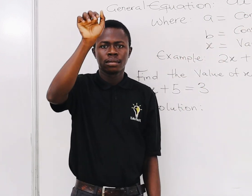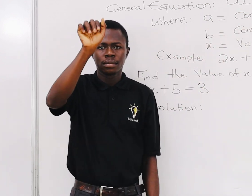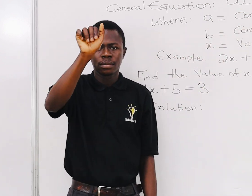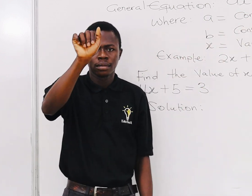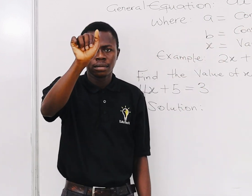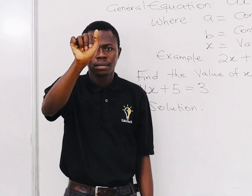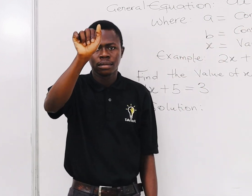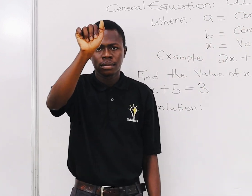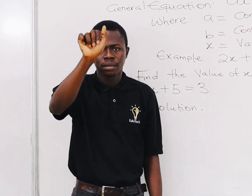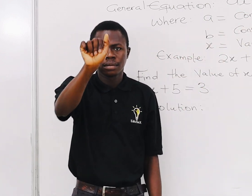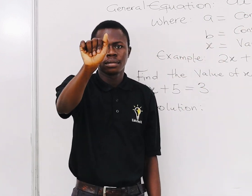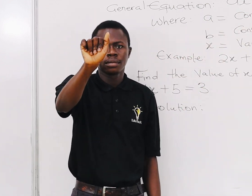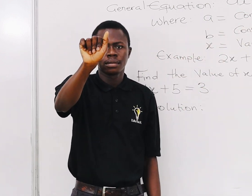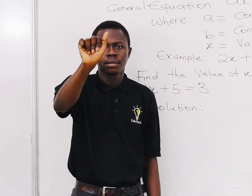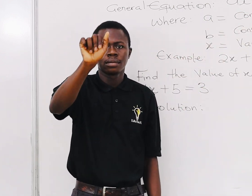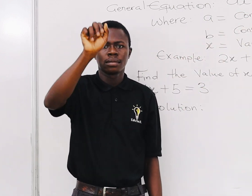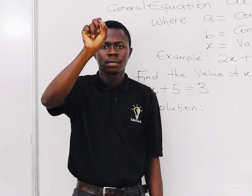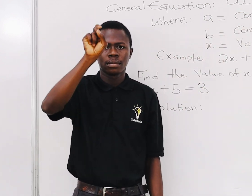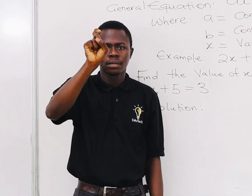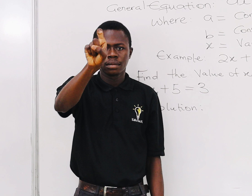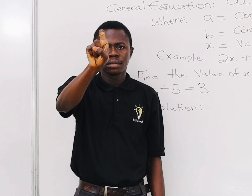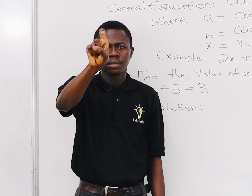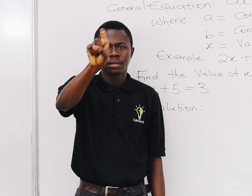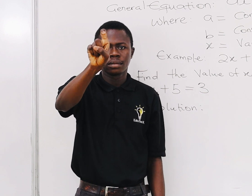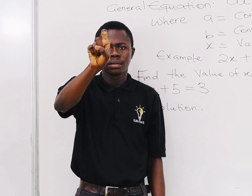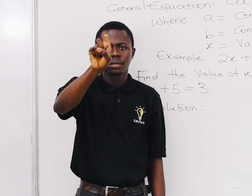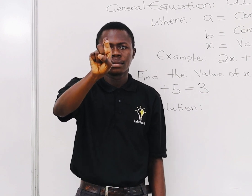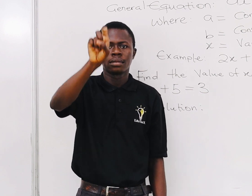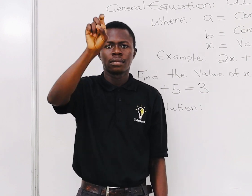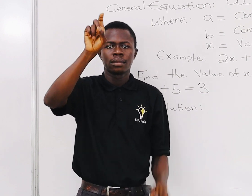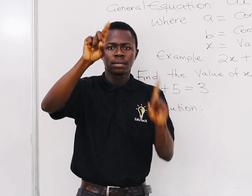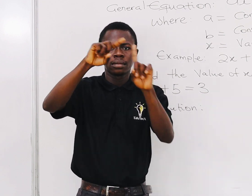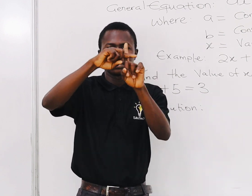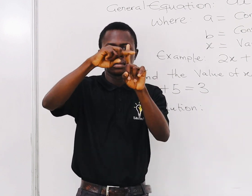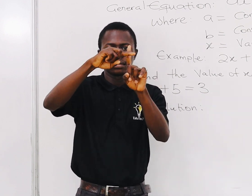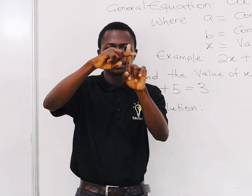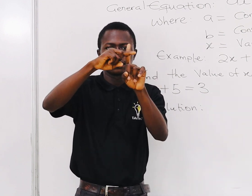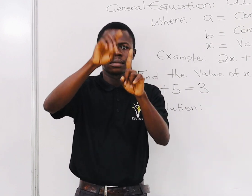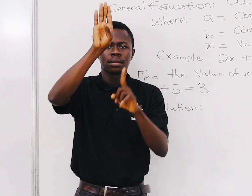It normally comes in the form ax plus b